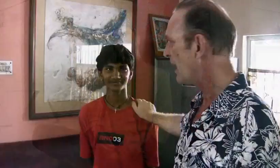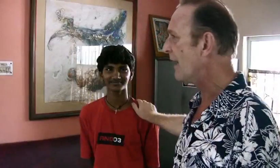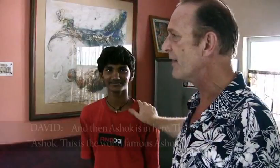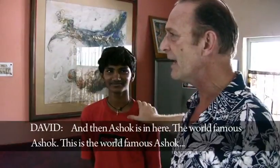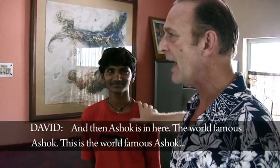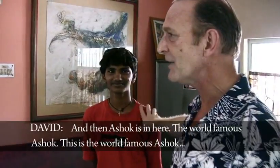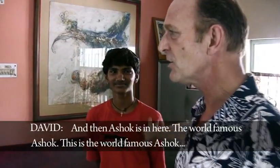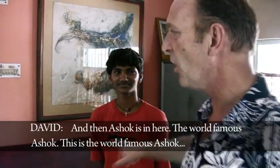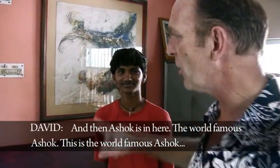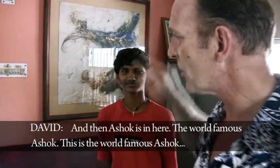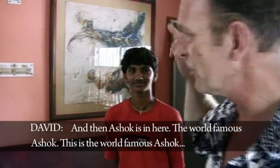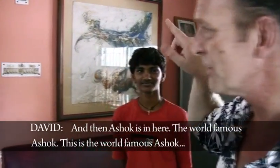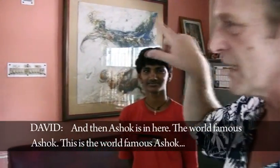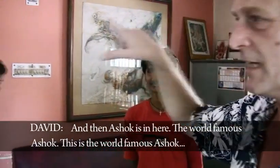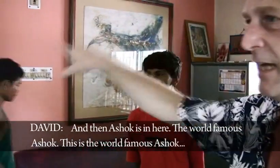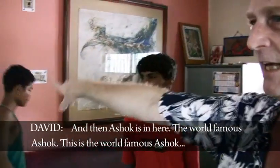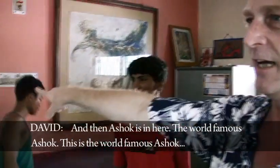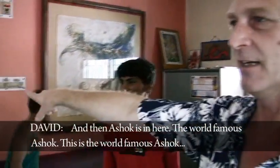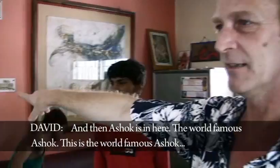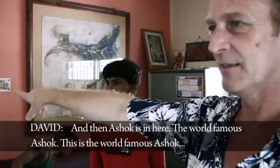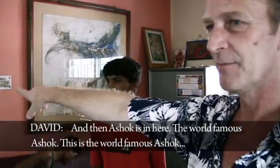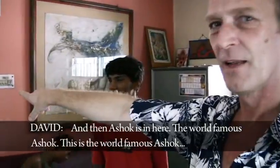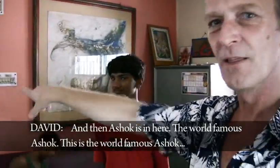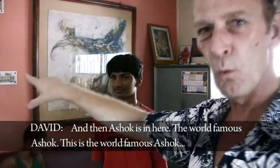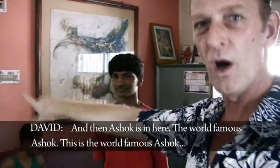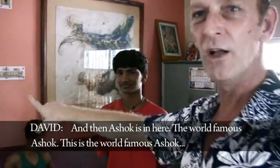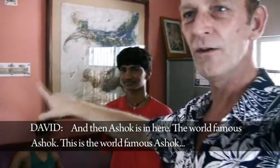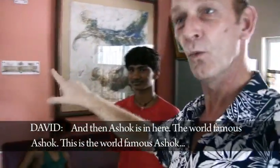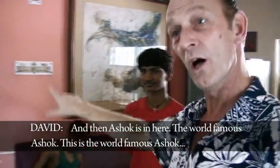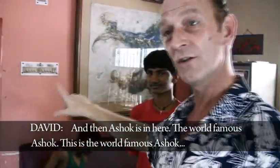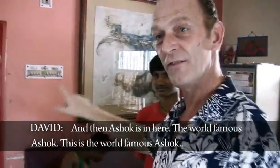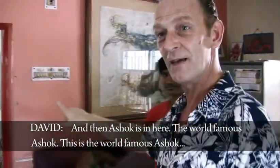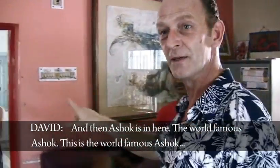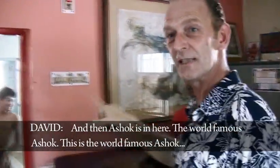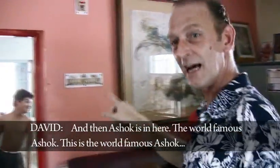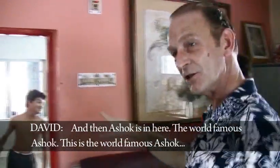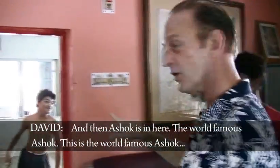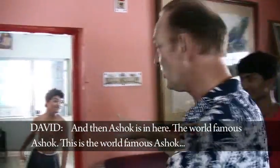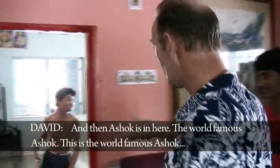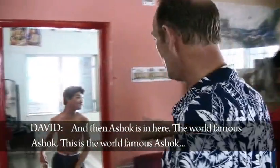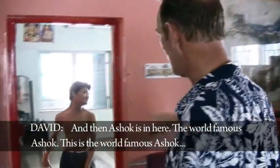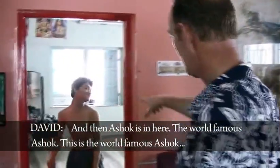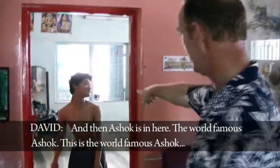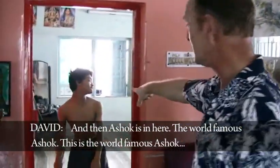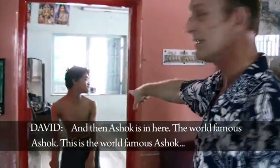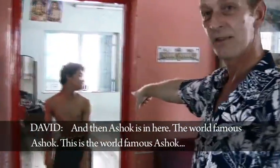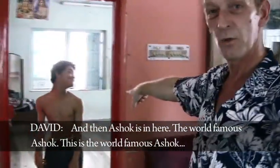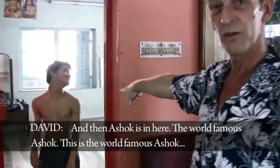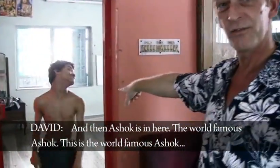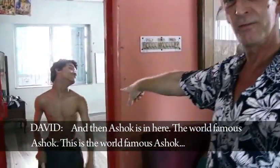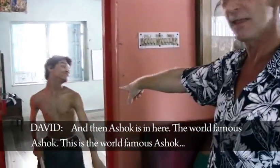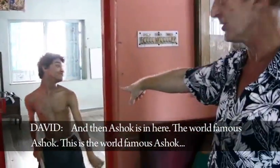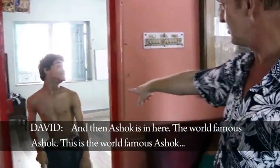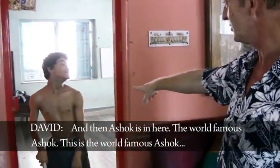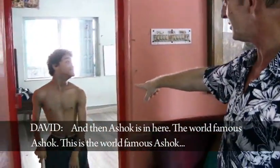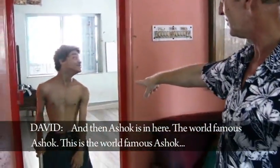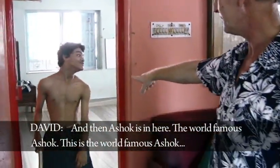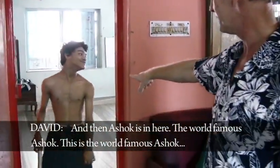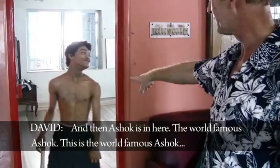And then Ashok, who's in here. The world famous Ashok. This is the world famous Ashok,